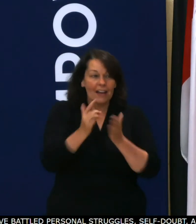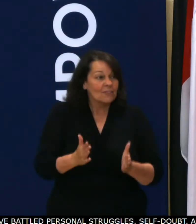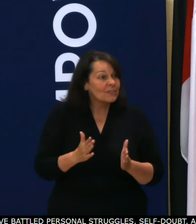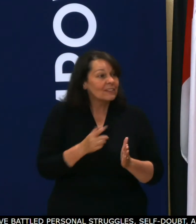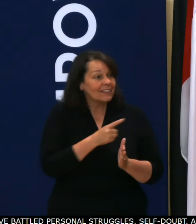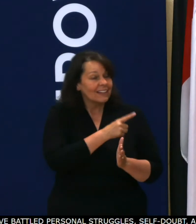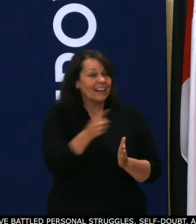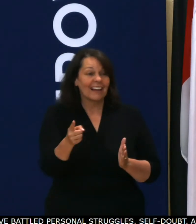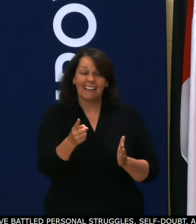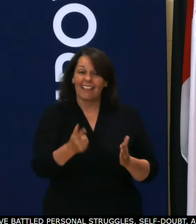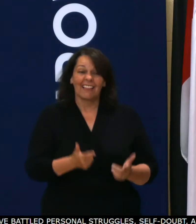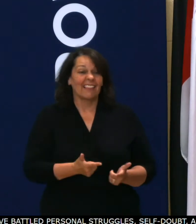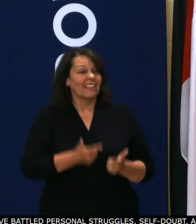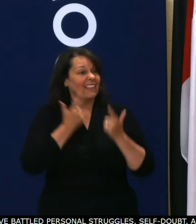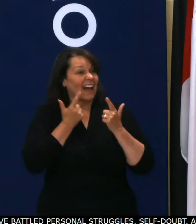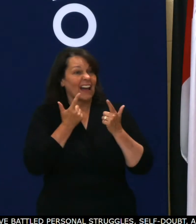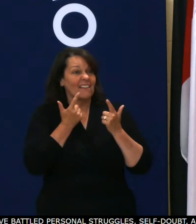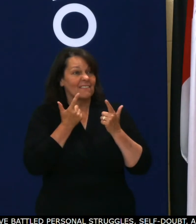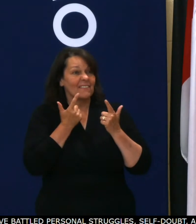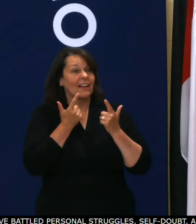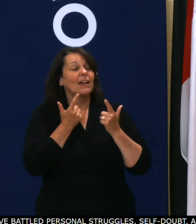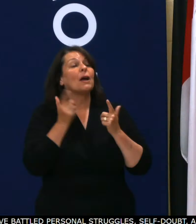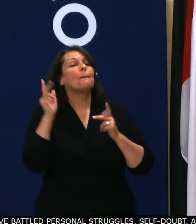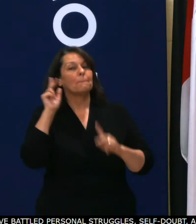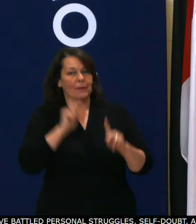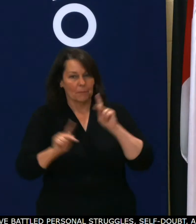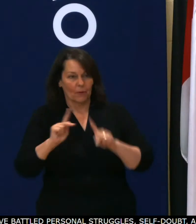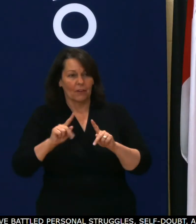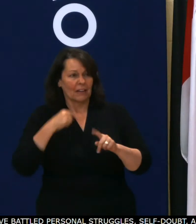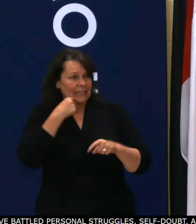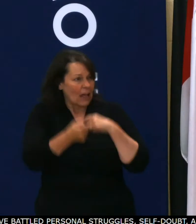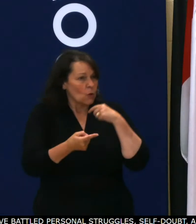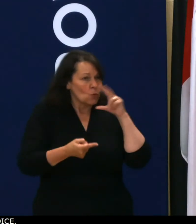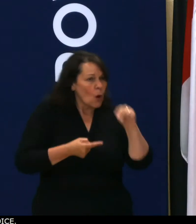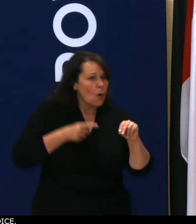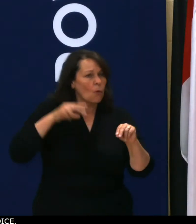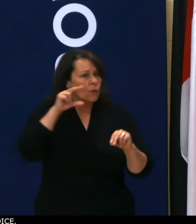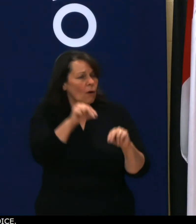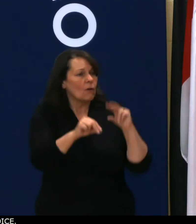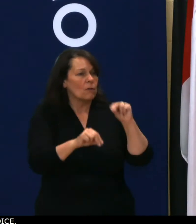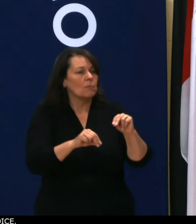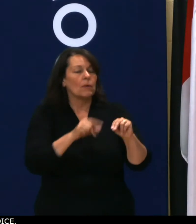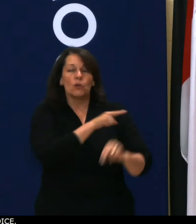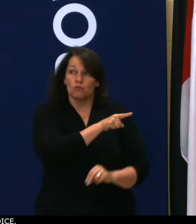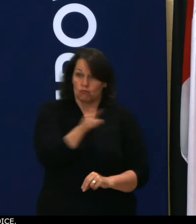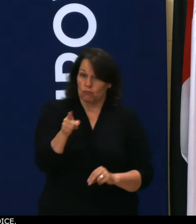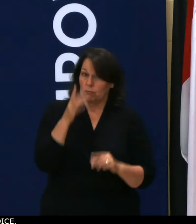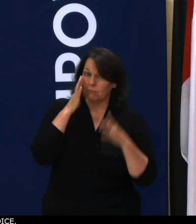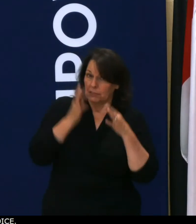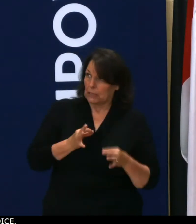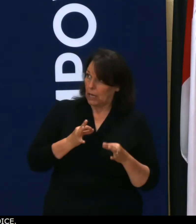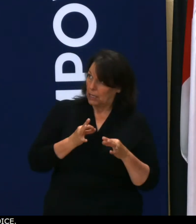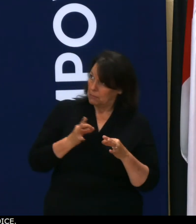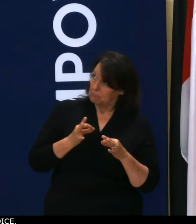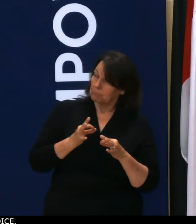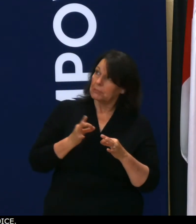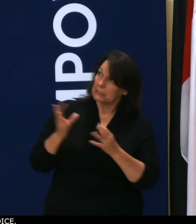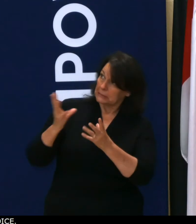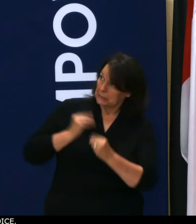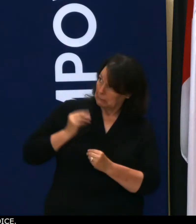will sometimes tell you no. People will tell you no. But you decide whether to accept that or push